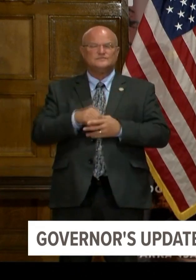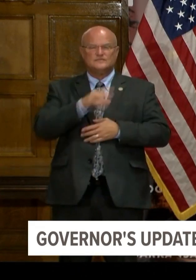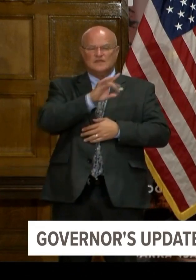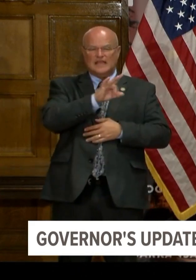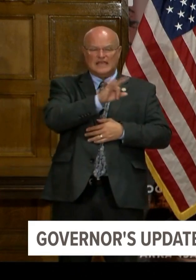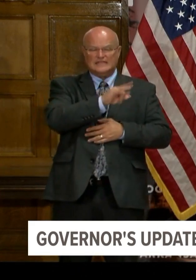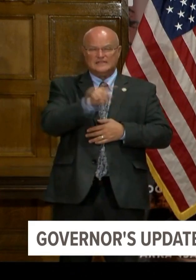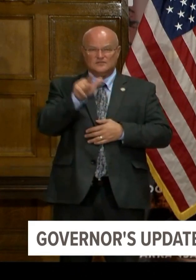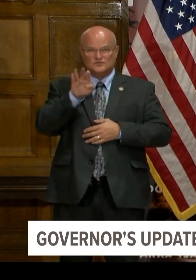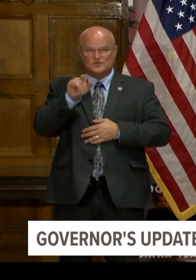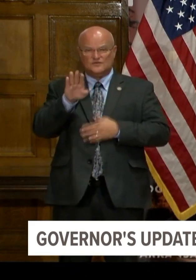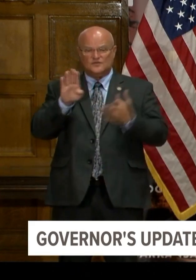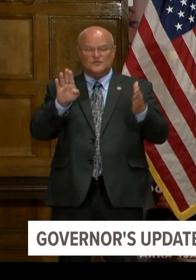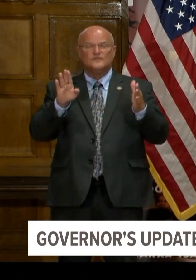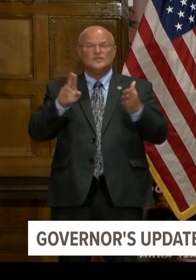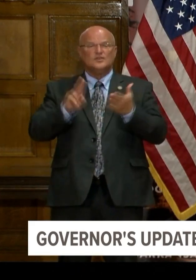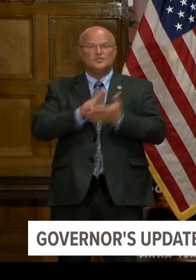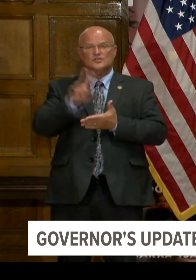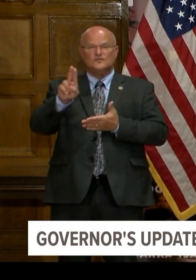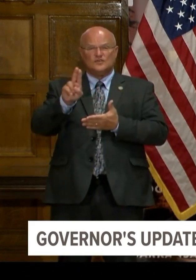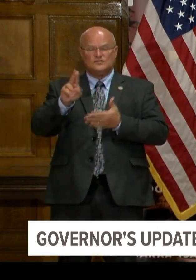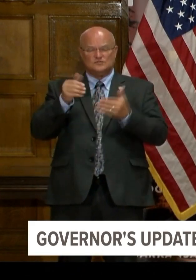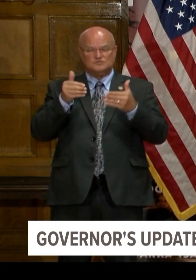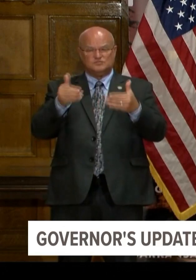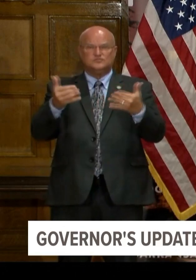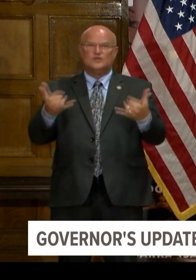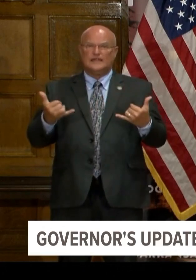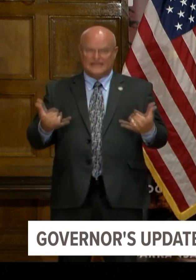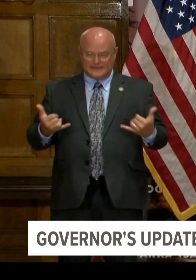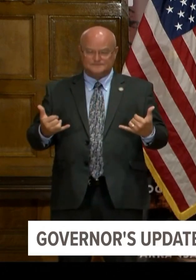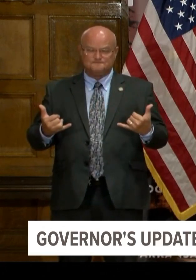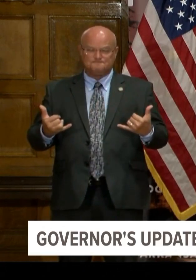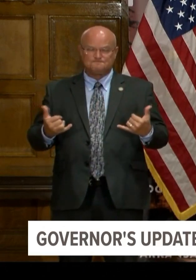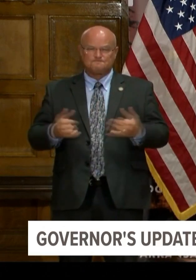colleges, universities are driving this forward. So